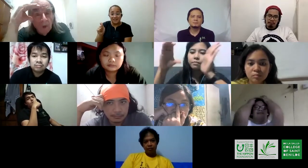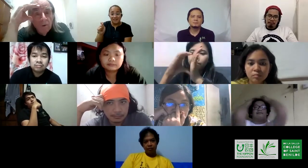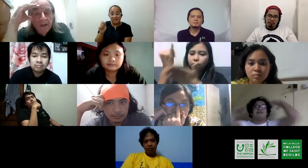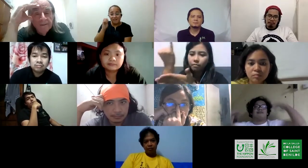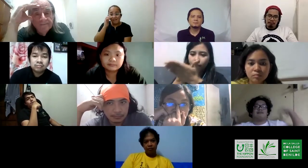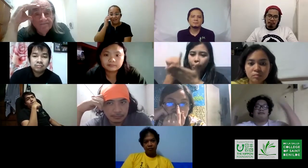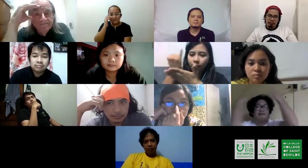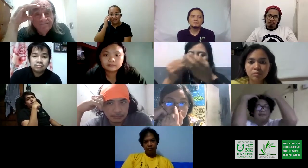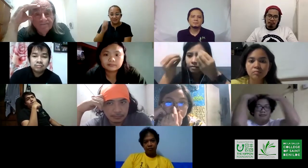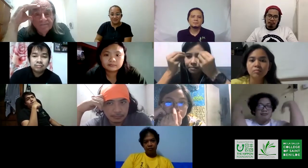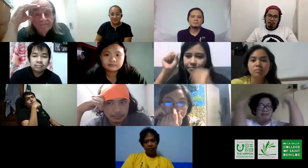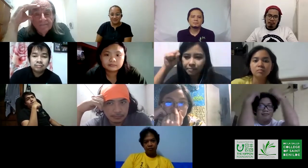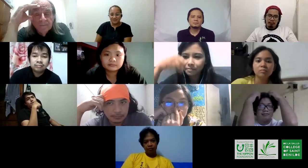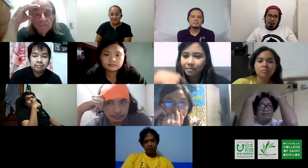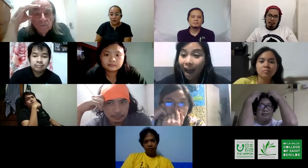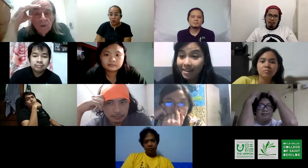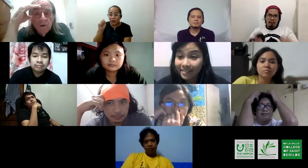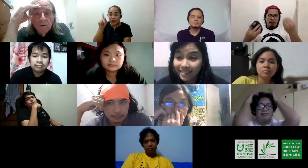Okay?